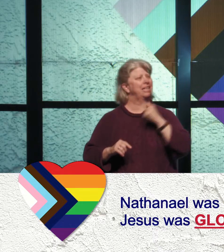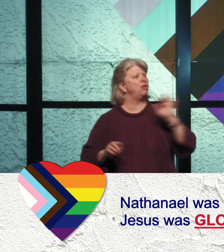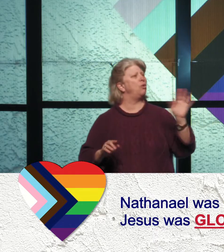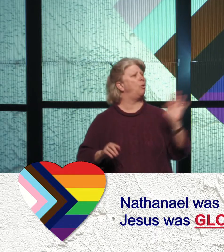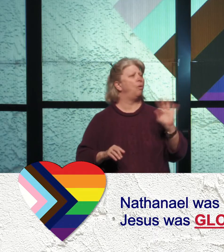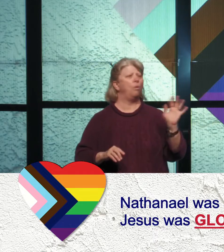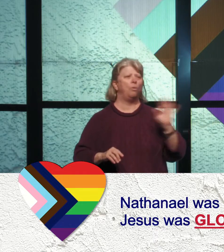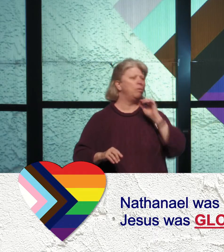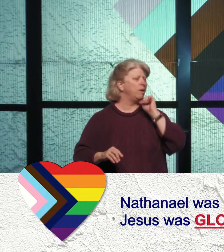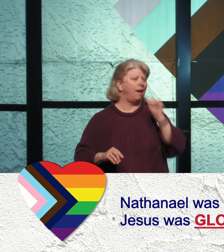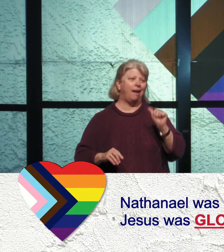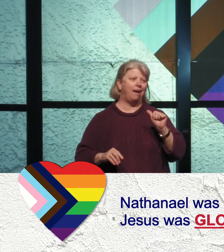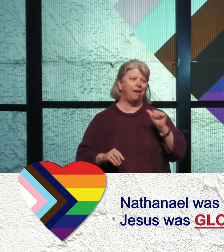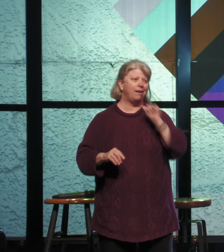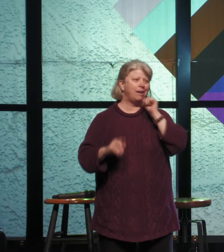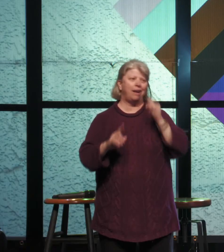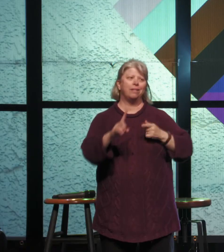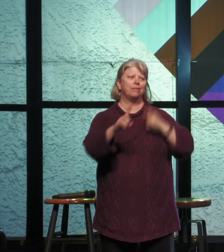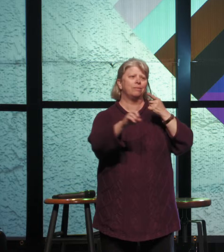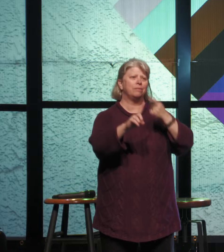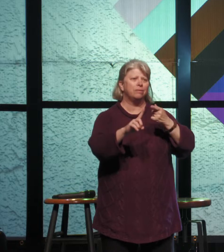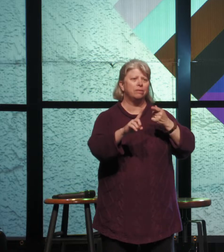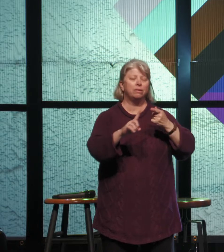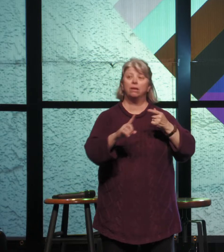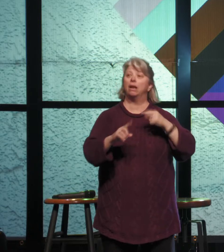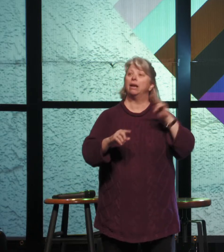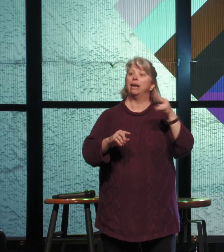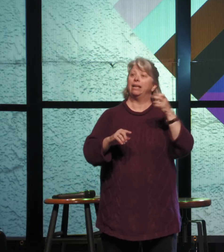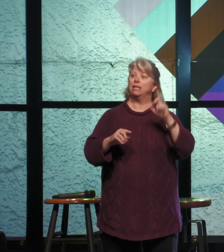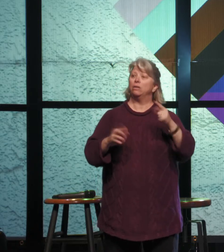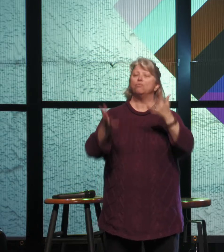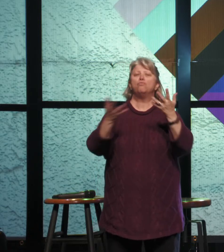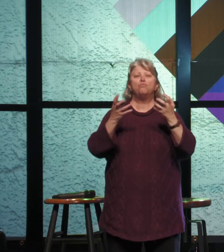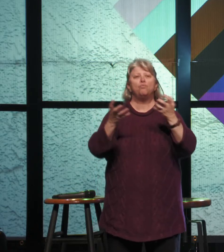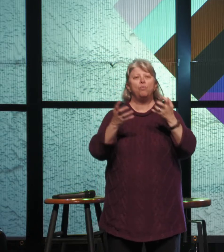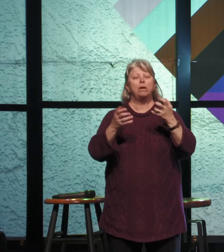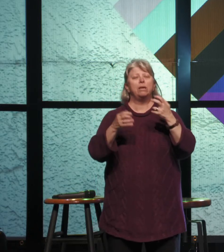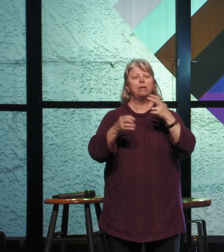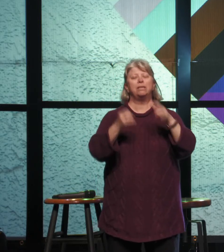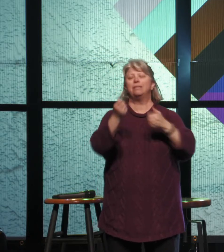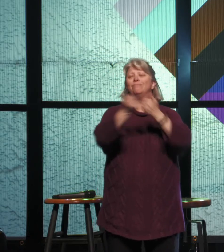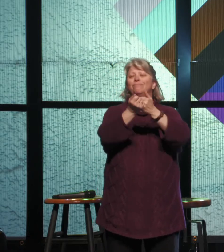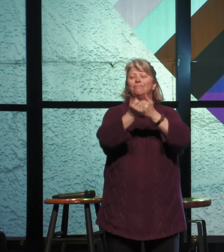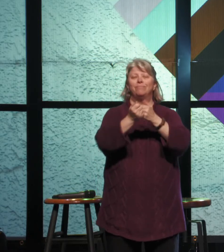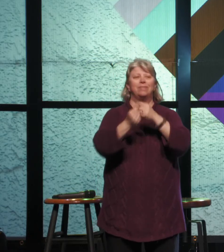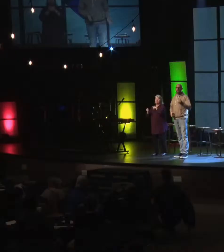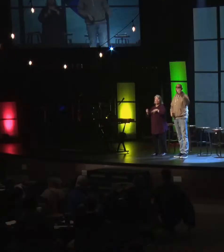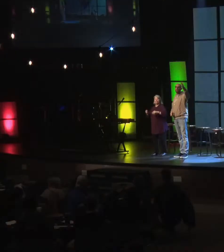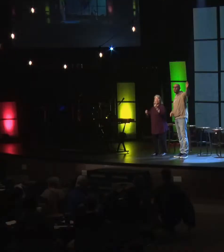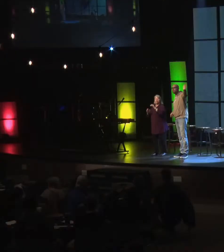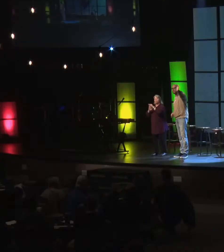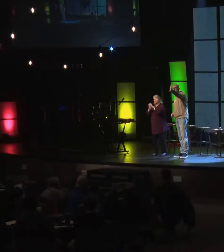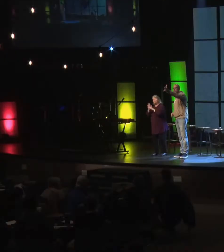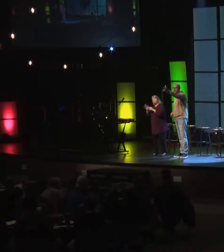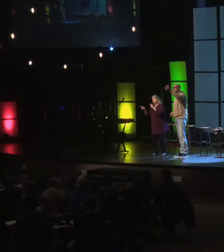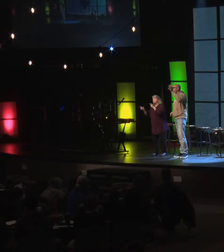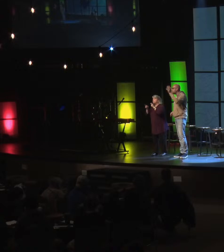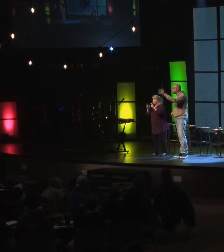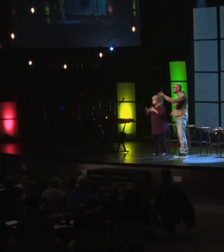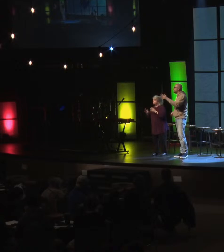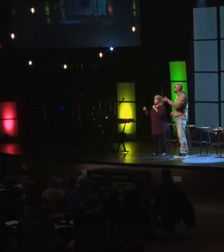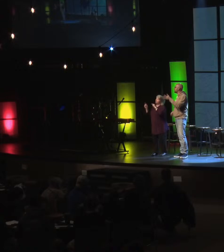no. That's not what this is about. See, Nathanael longs for that national king, that one like Moses, that ruler who could